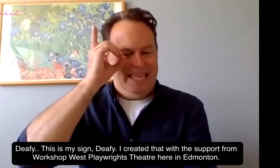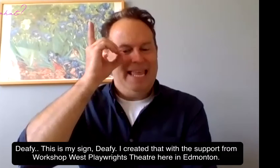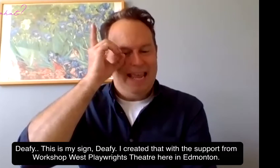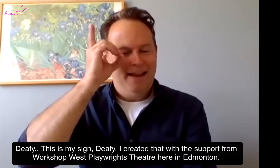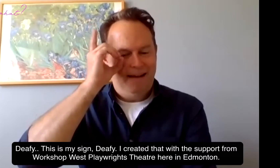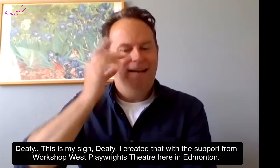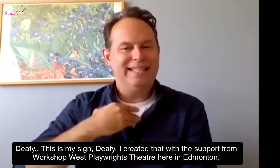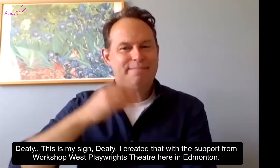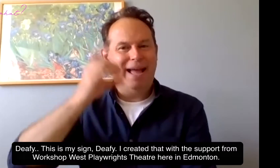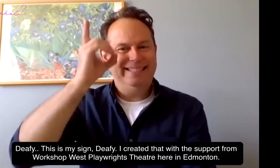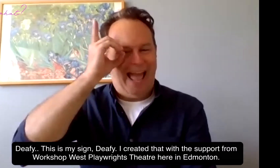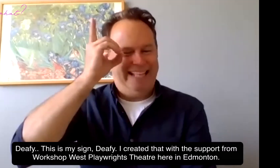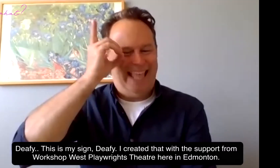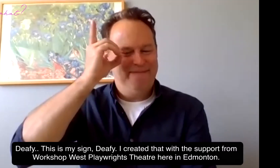Deafie. This is my sign, Deafie.